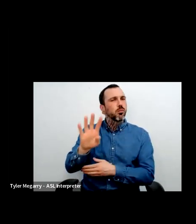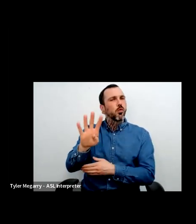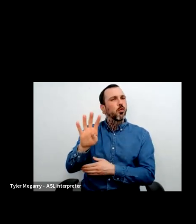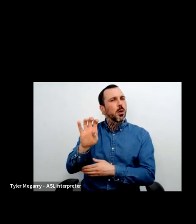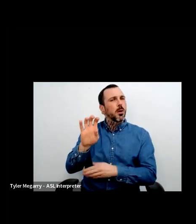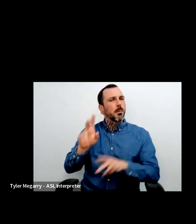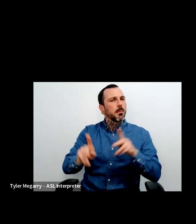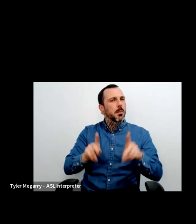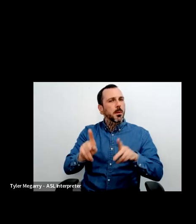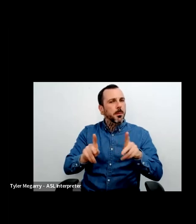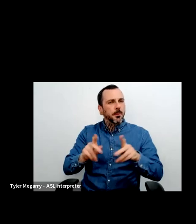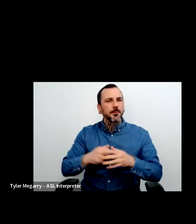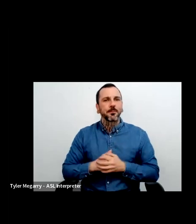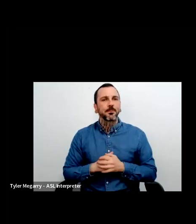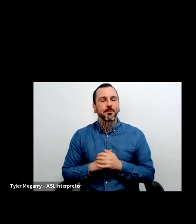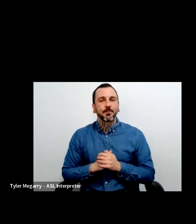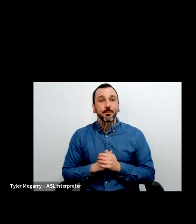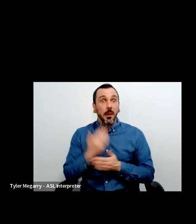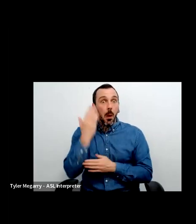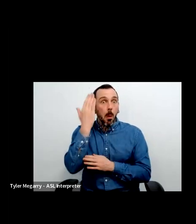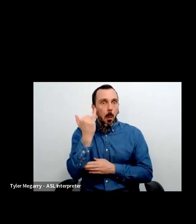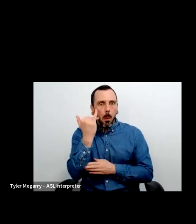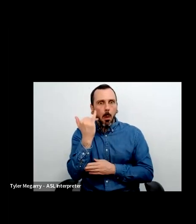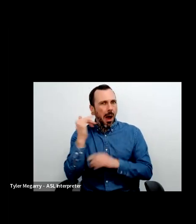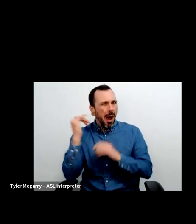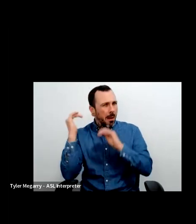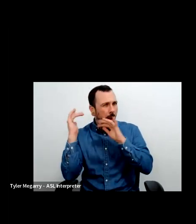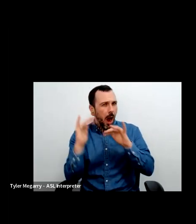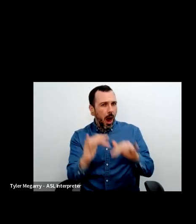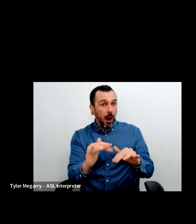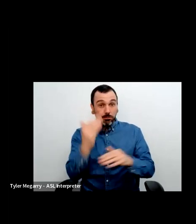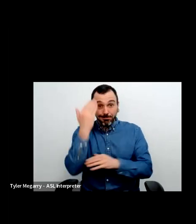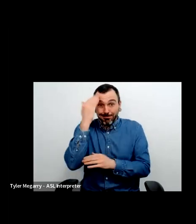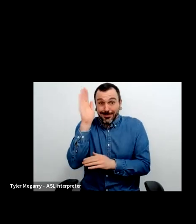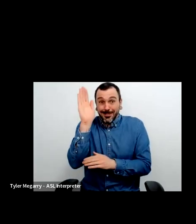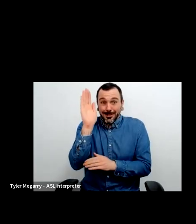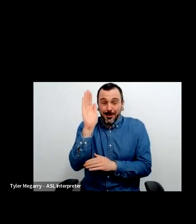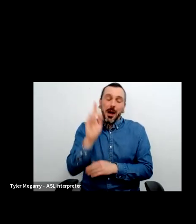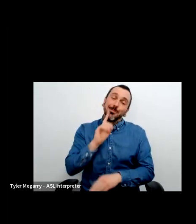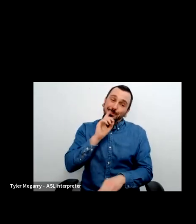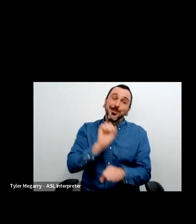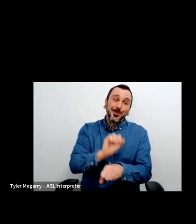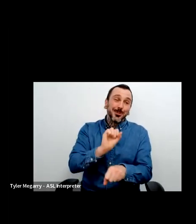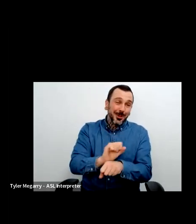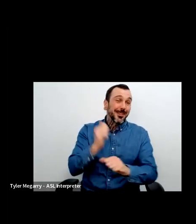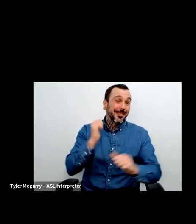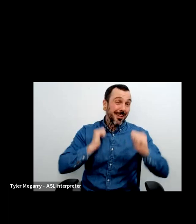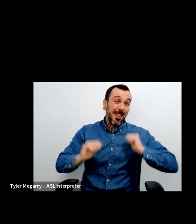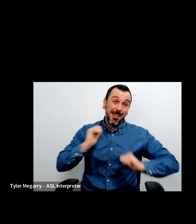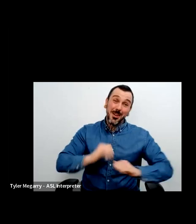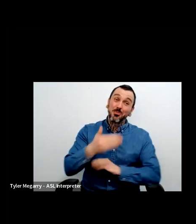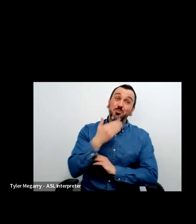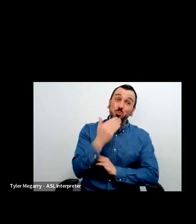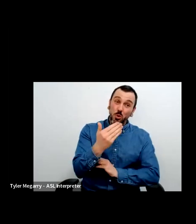know if that's I don't know why. I mean, I do know why. I mean, the material and the content obviously is appealing.